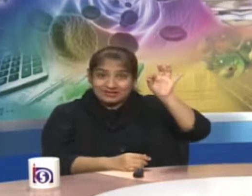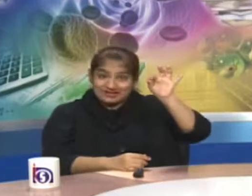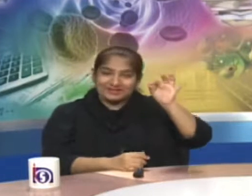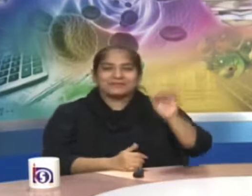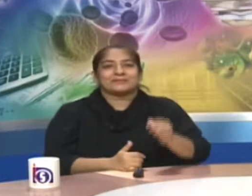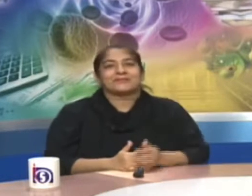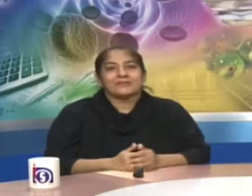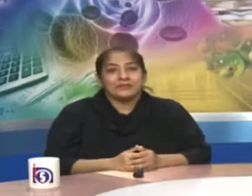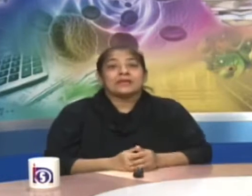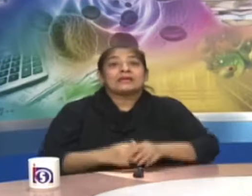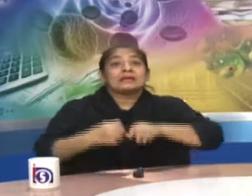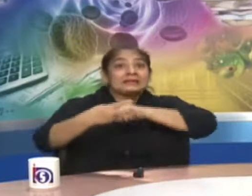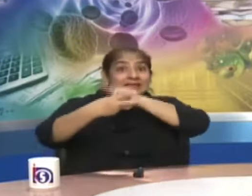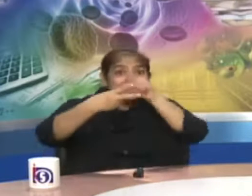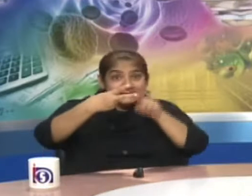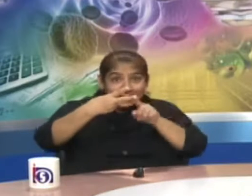amount of money you invest,